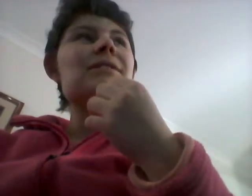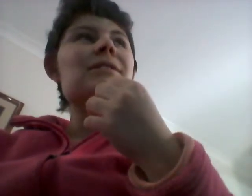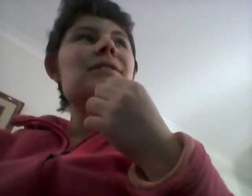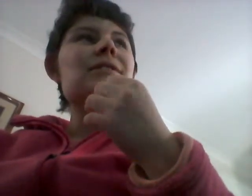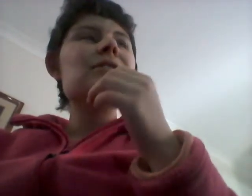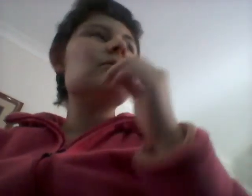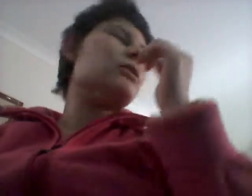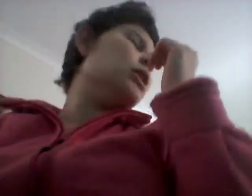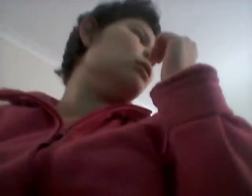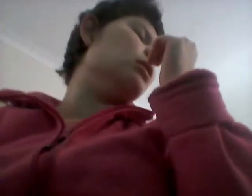What's